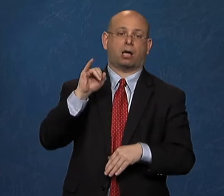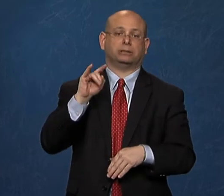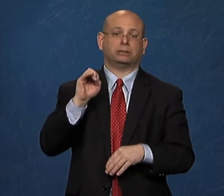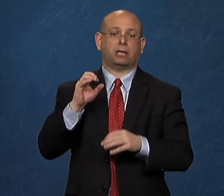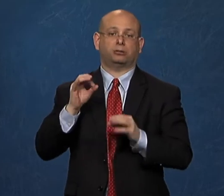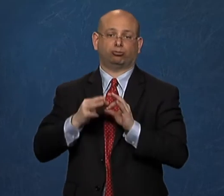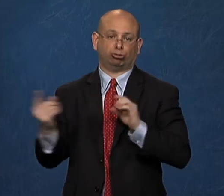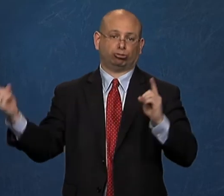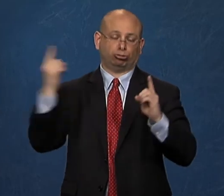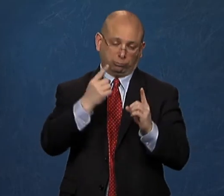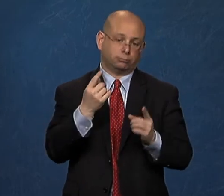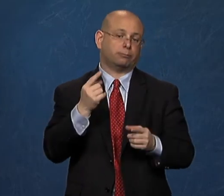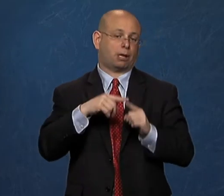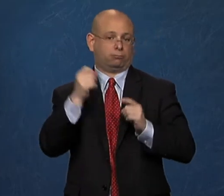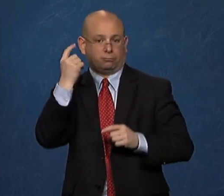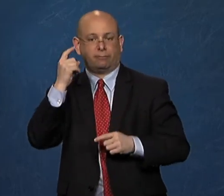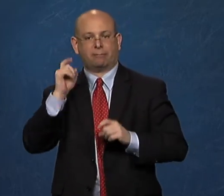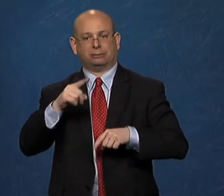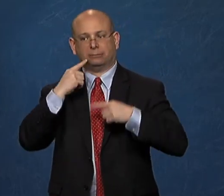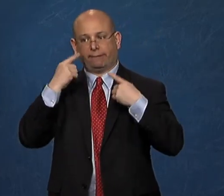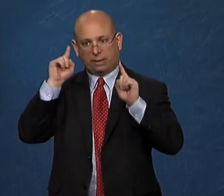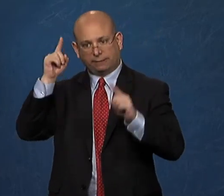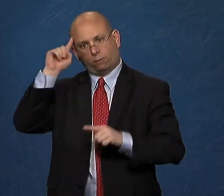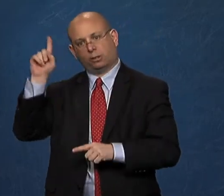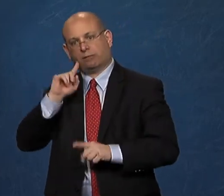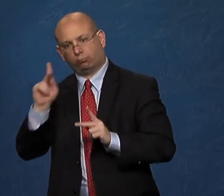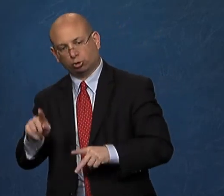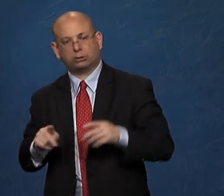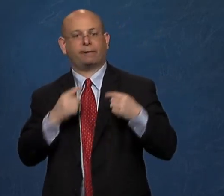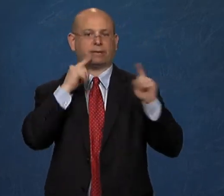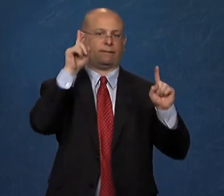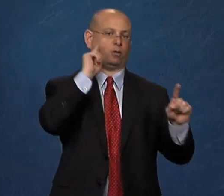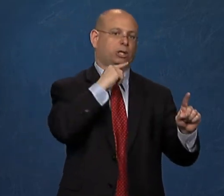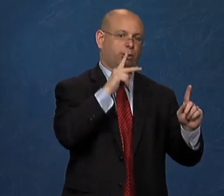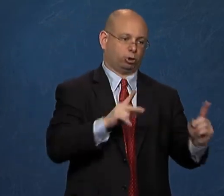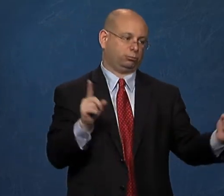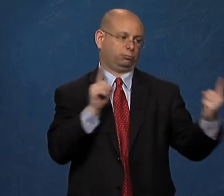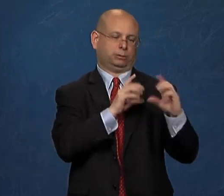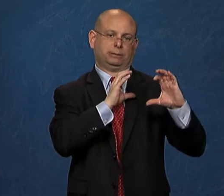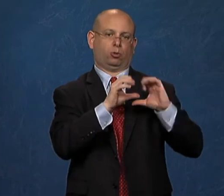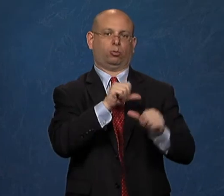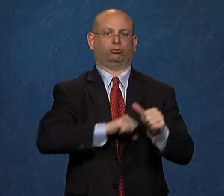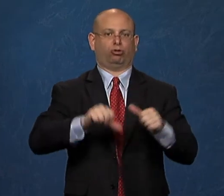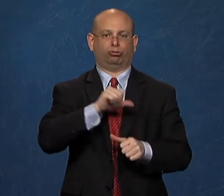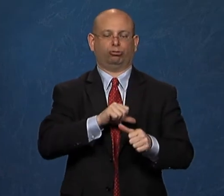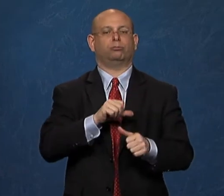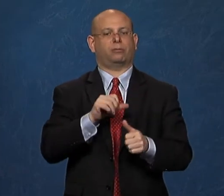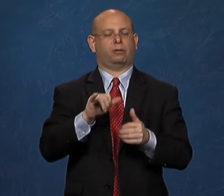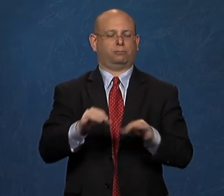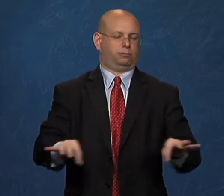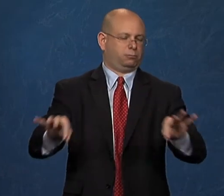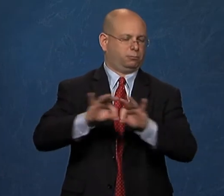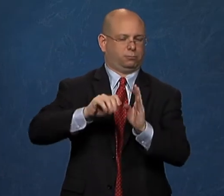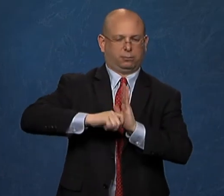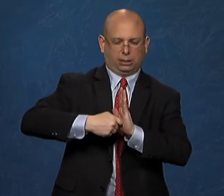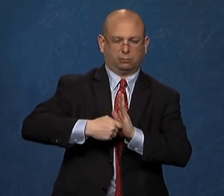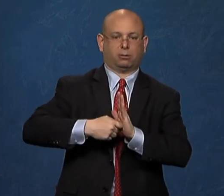effective way to allowing that communication to happen as opposed to bringing an on-site person. Once again, checking always to make sure that this is effective